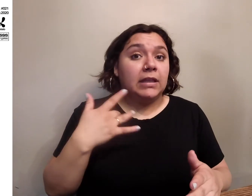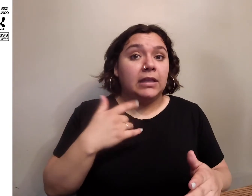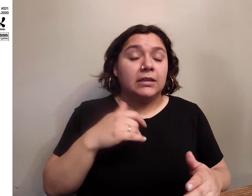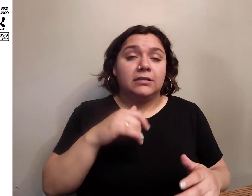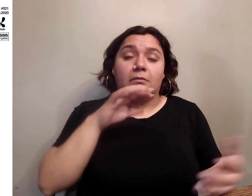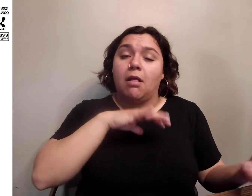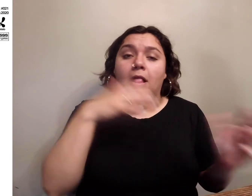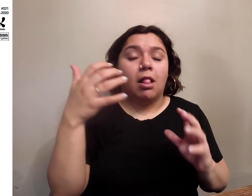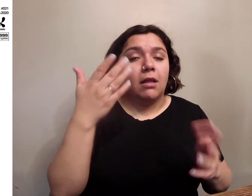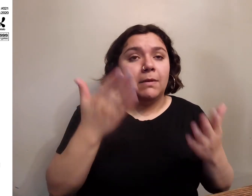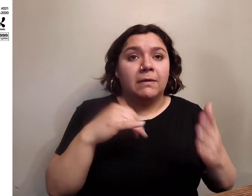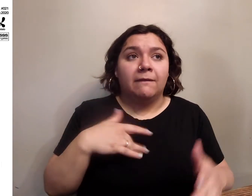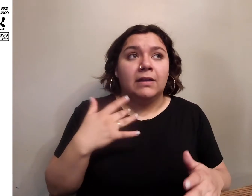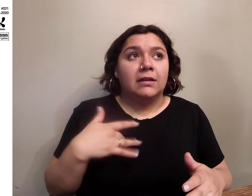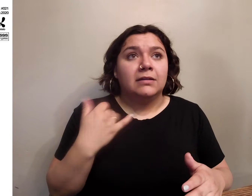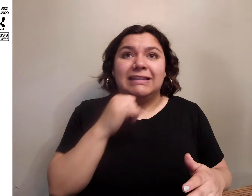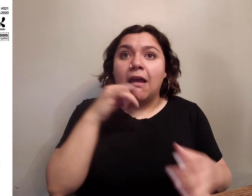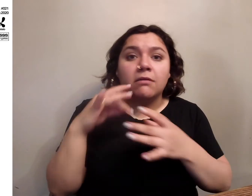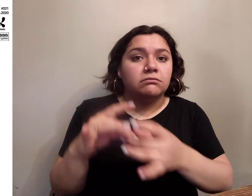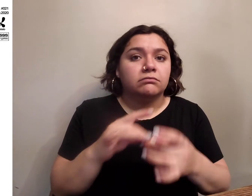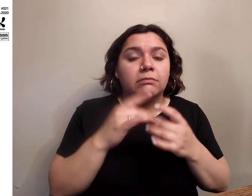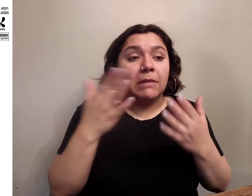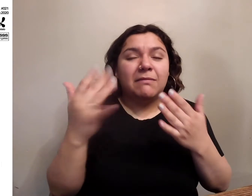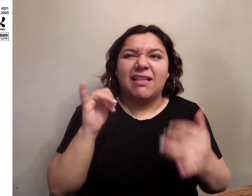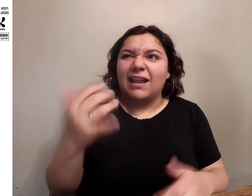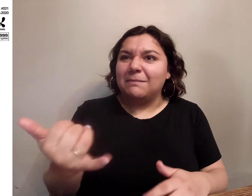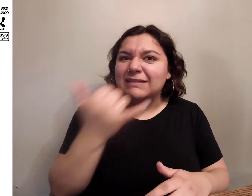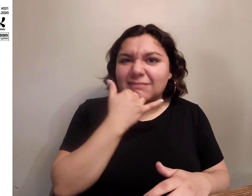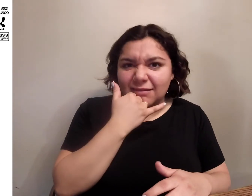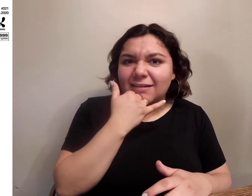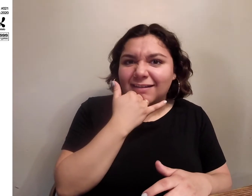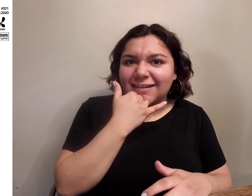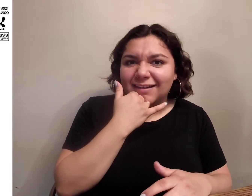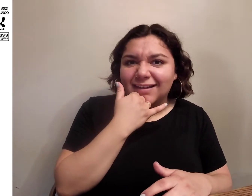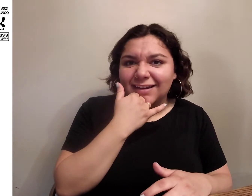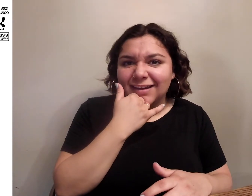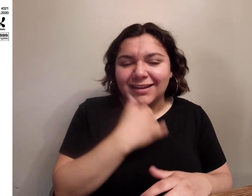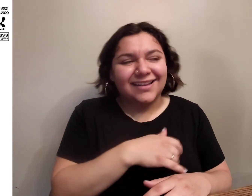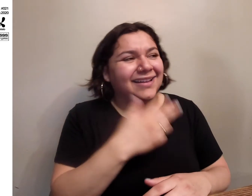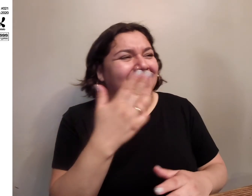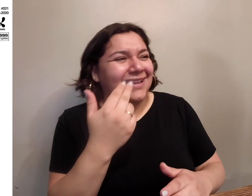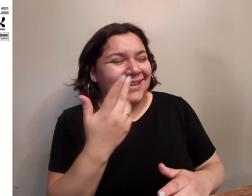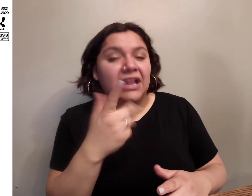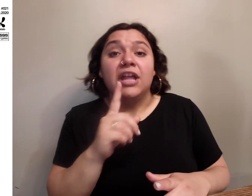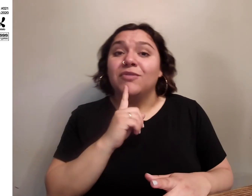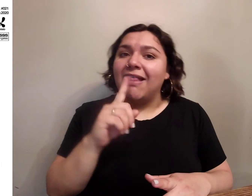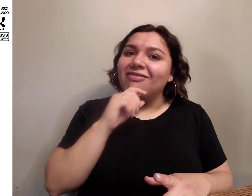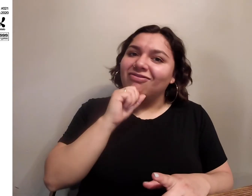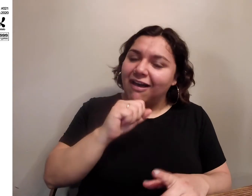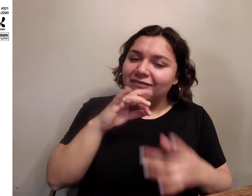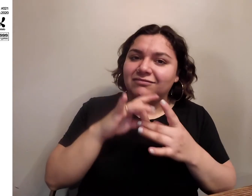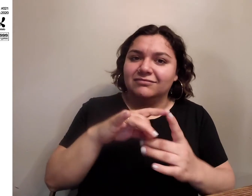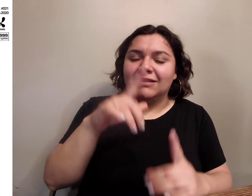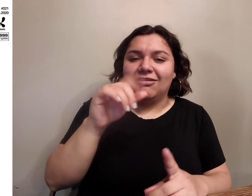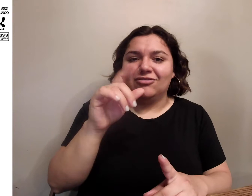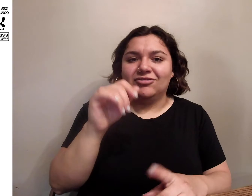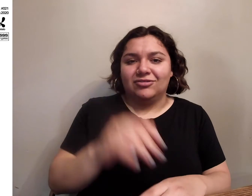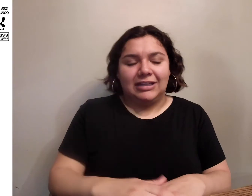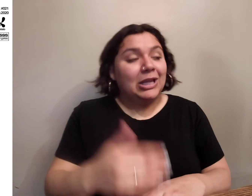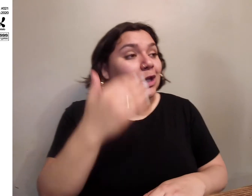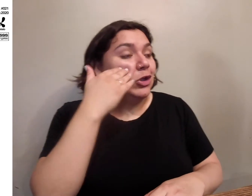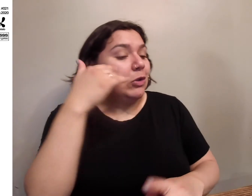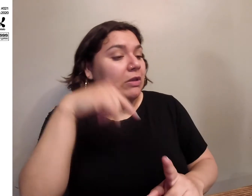discordant or like a mistake in certain ways, but that's what I really love about it. And